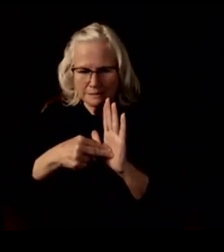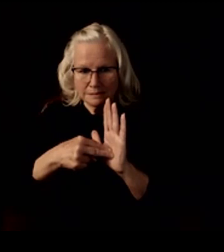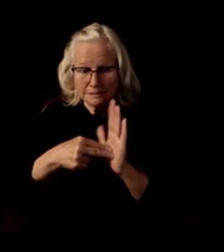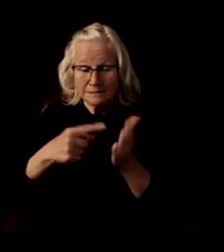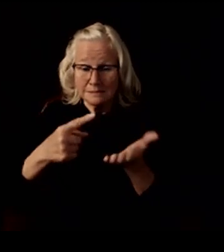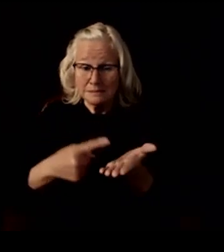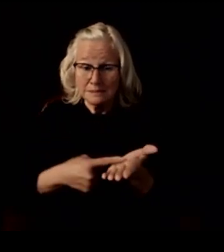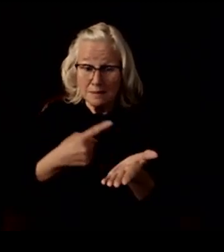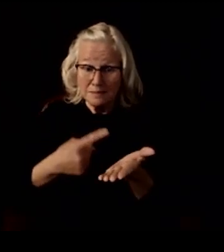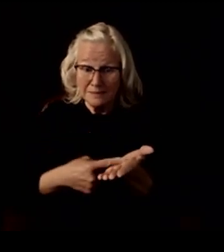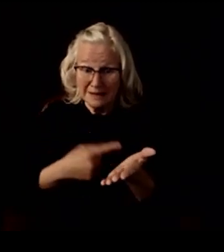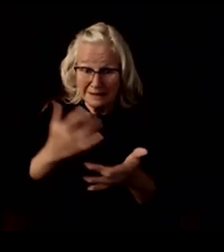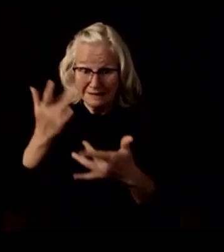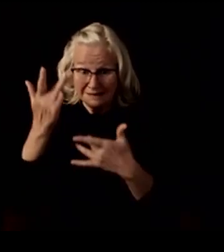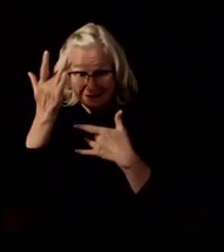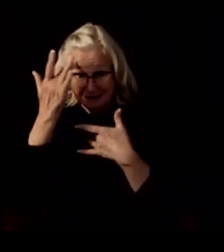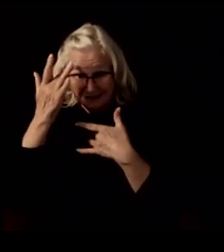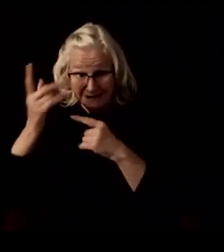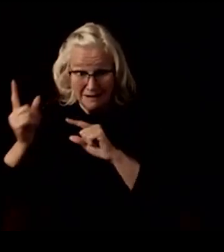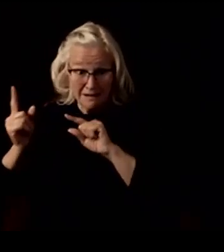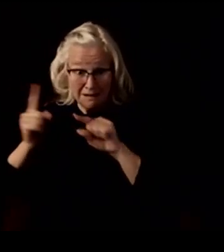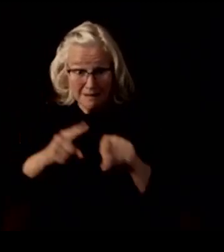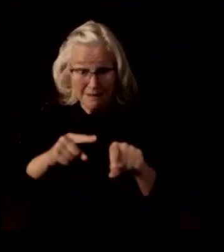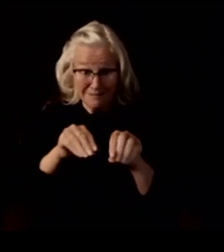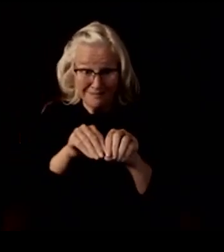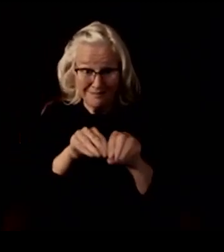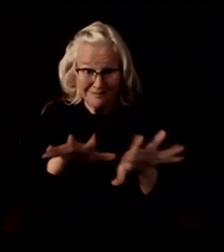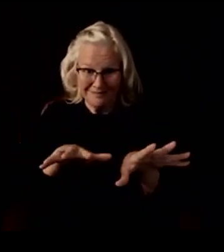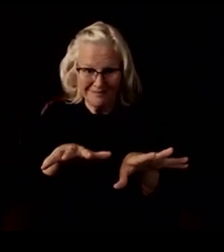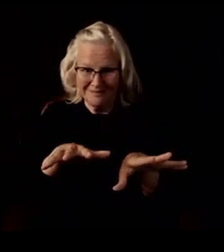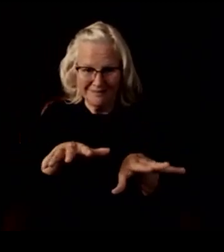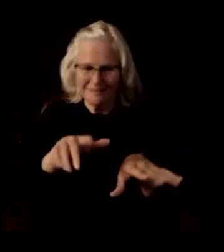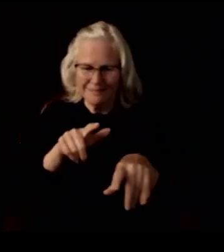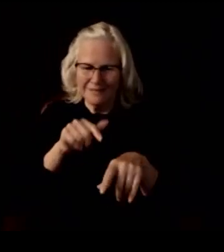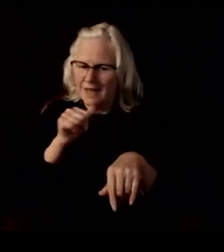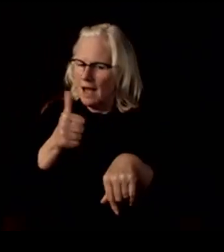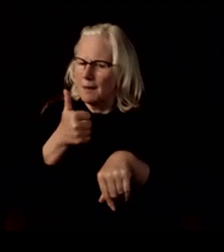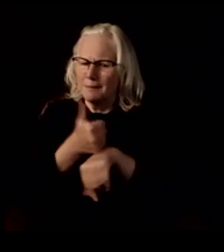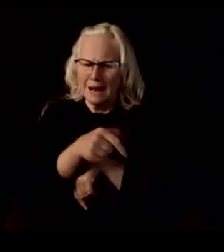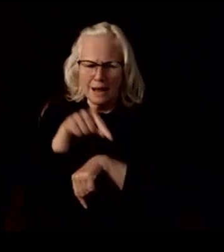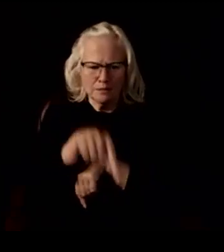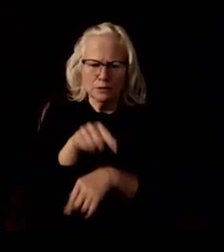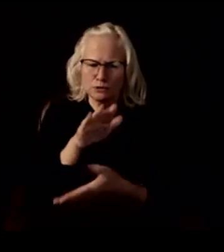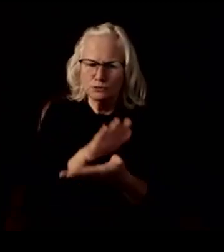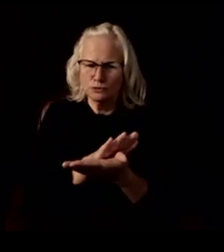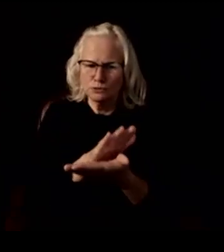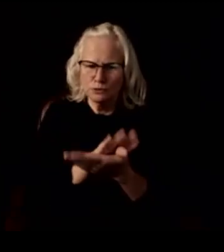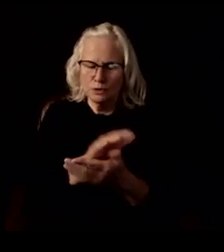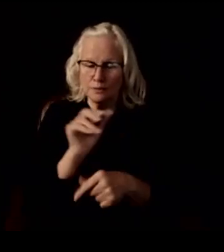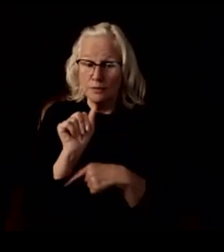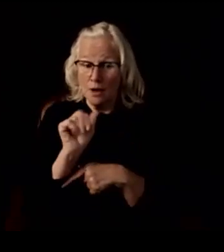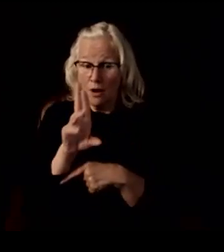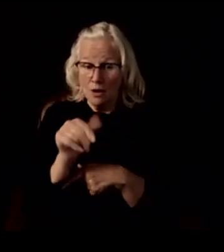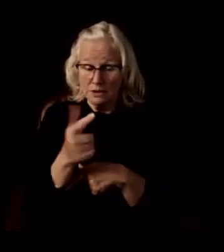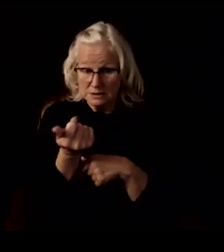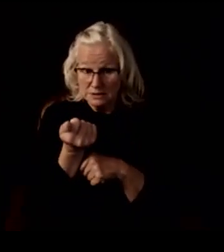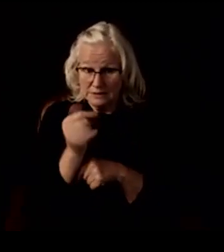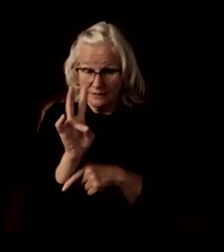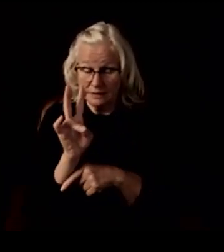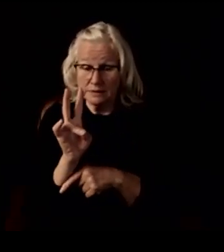aggregate preliminary data, starting the week of August 17th, which is when colleges and universities started coming back for the fall, we've